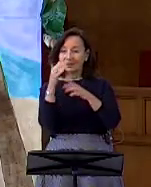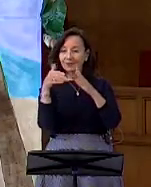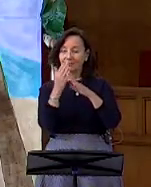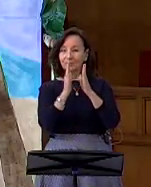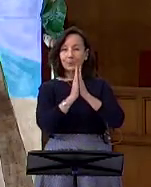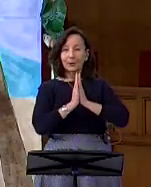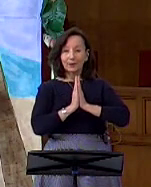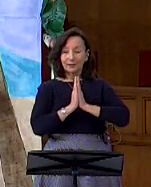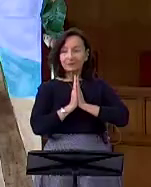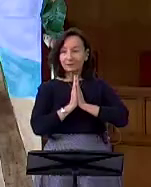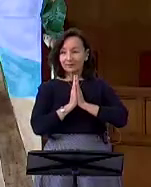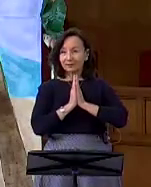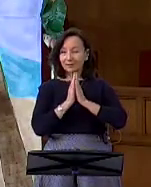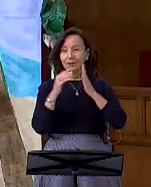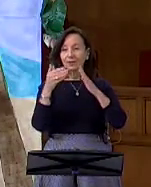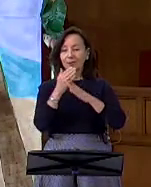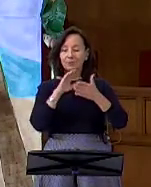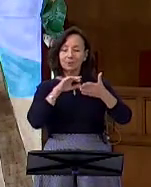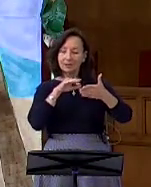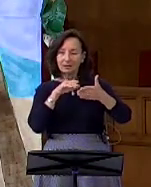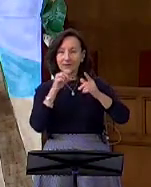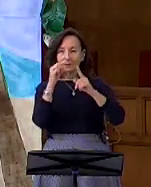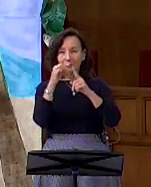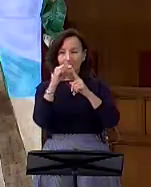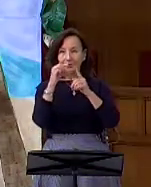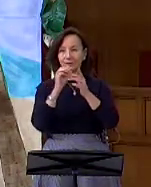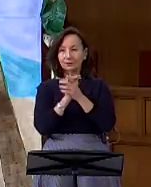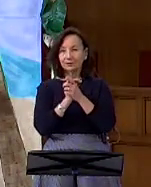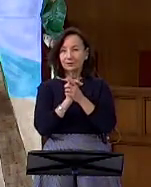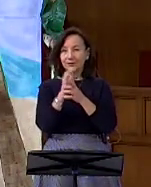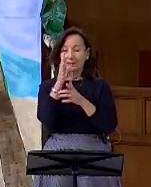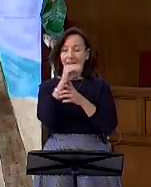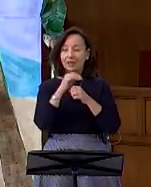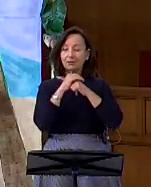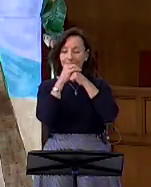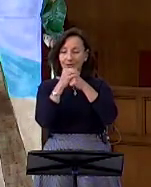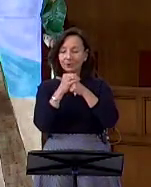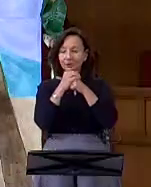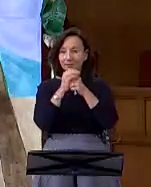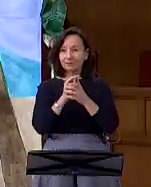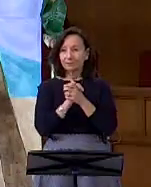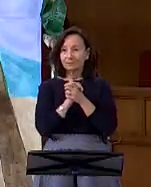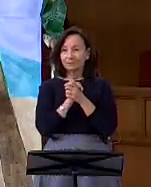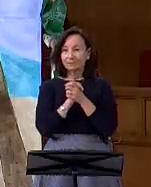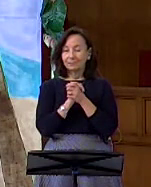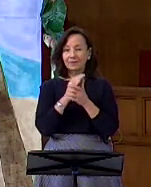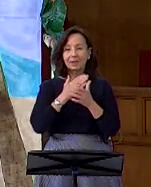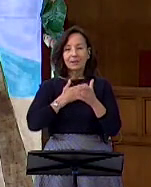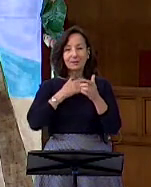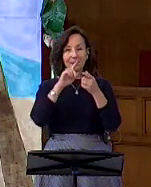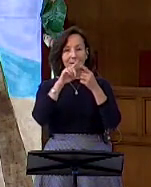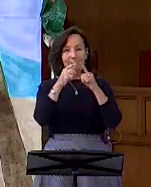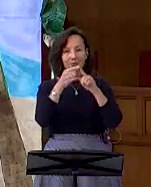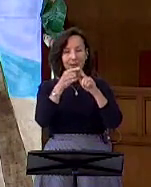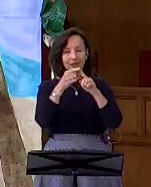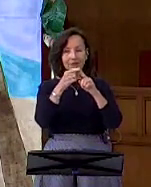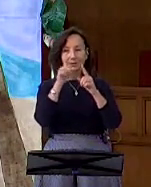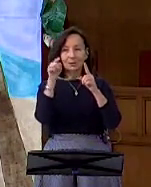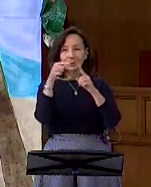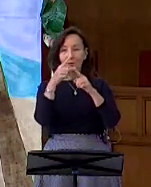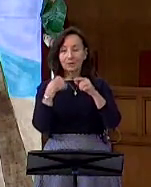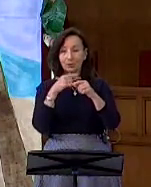prayer, through study of the Word, and worship. My friends, when we